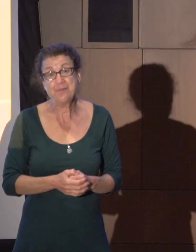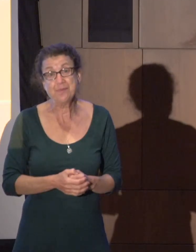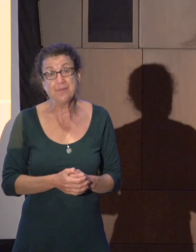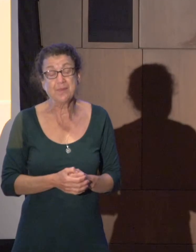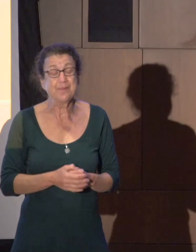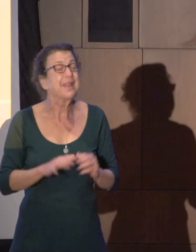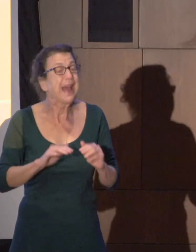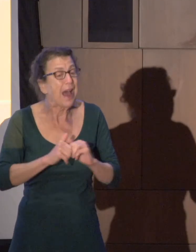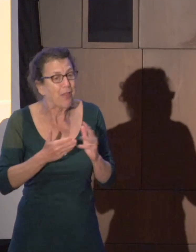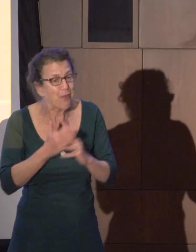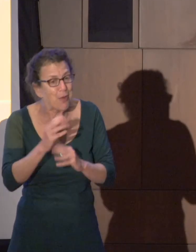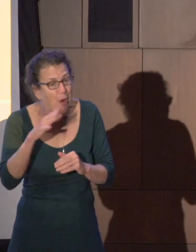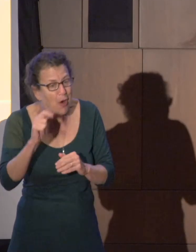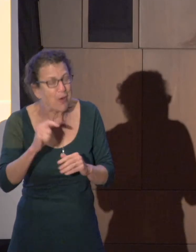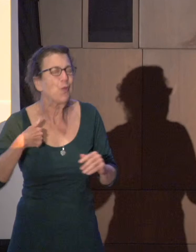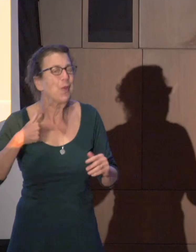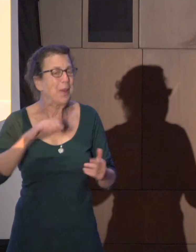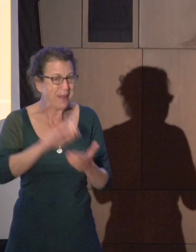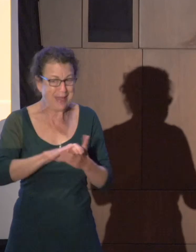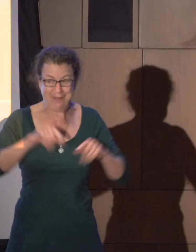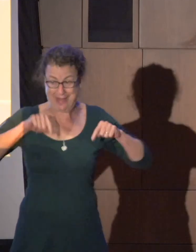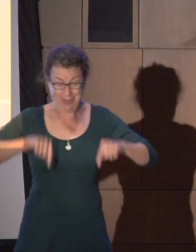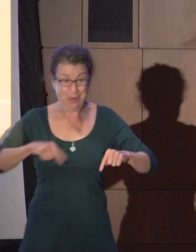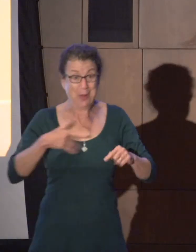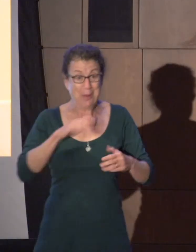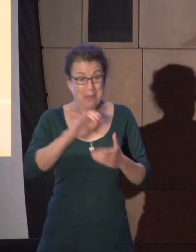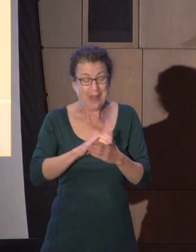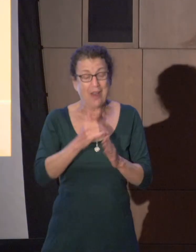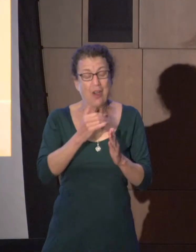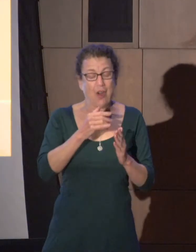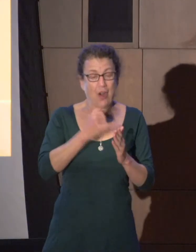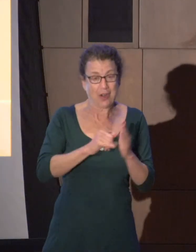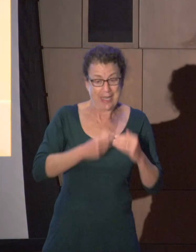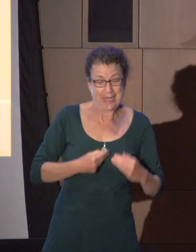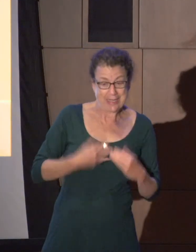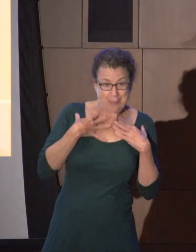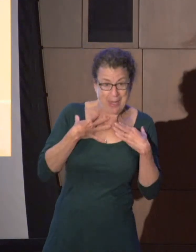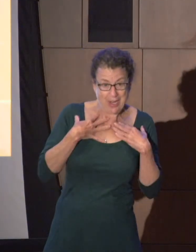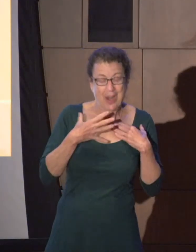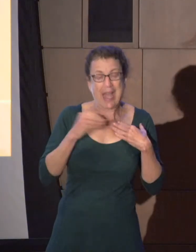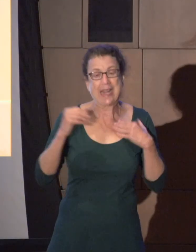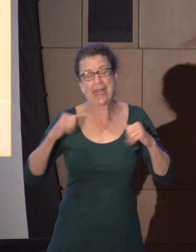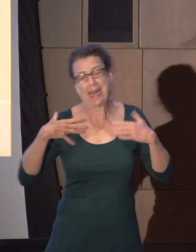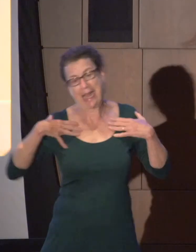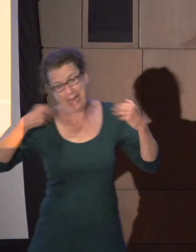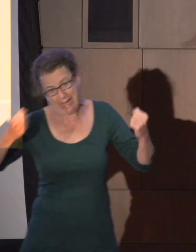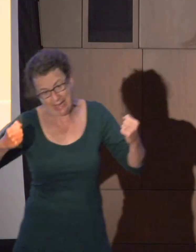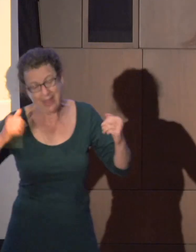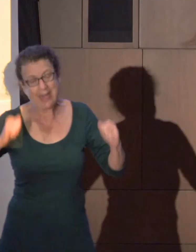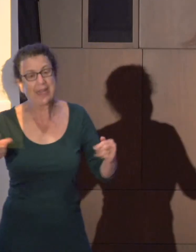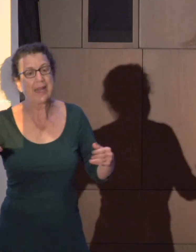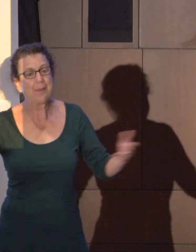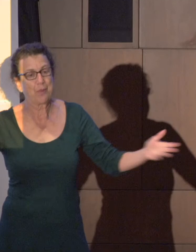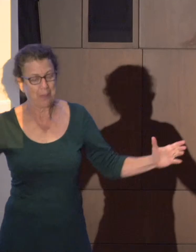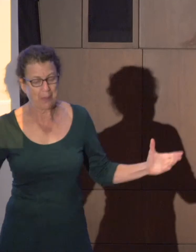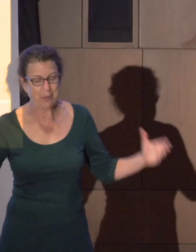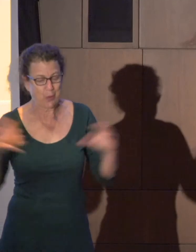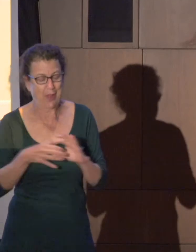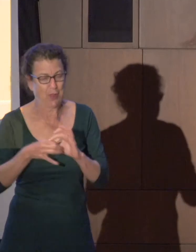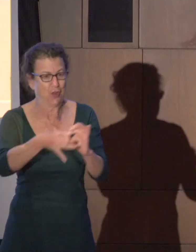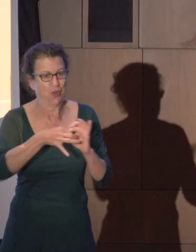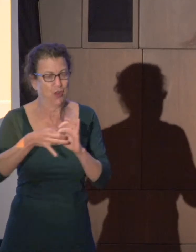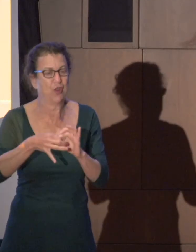through art. We believe at the Courier that art can both inspire and it can heal and it can bring people together.